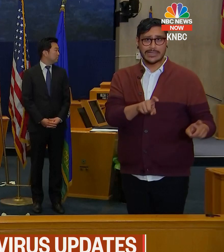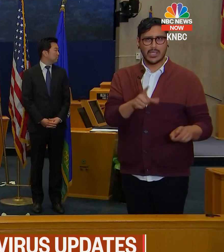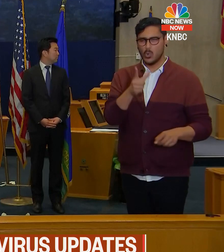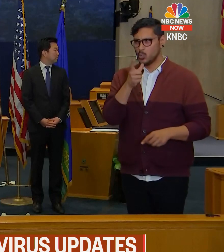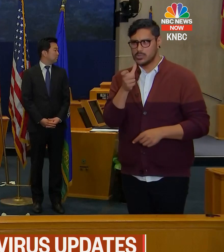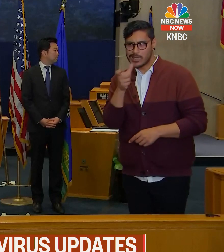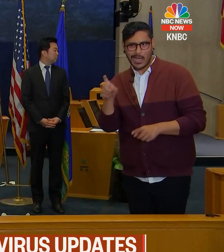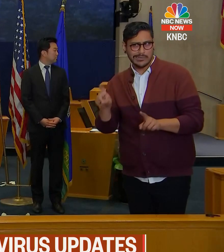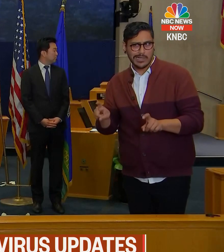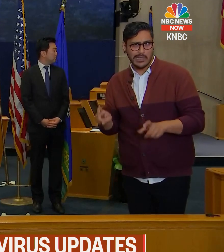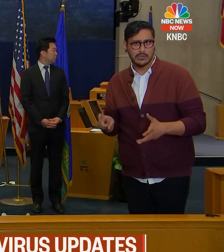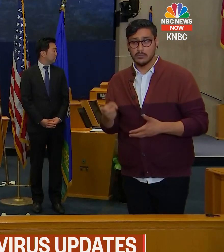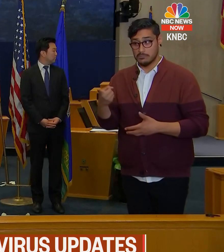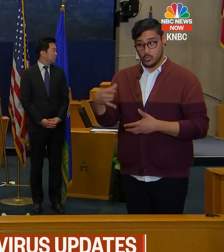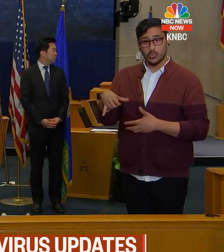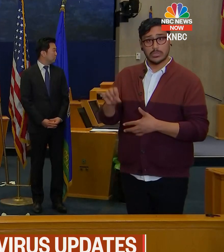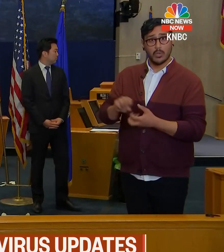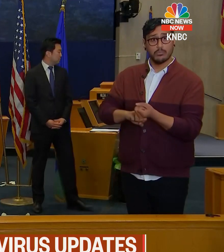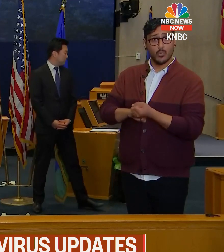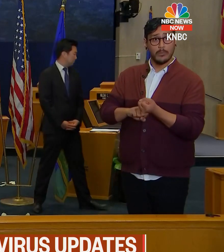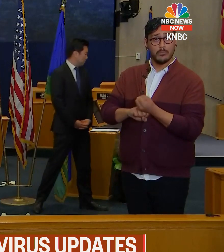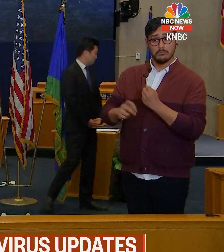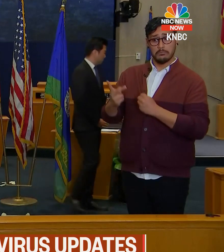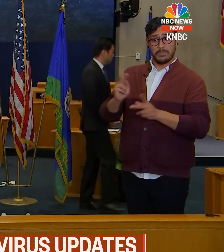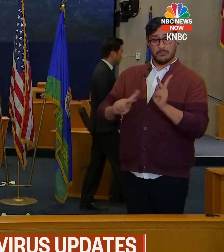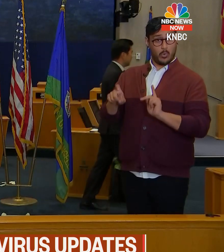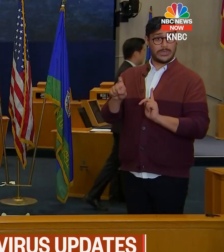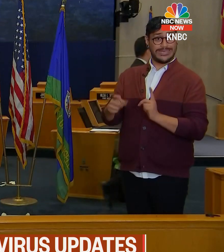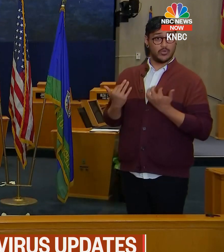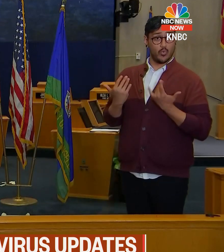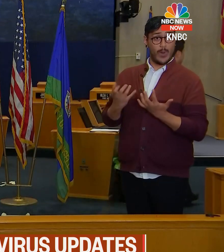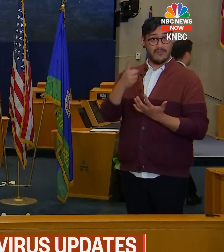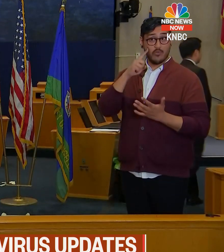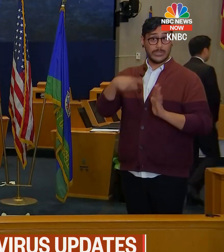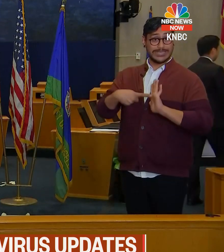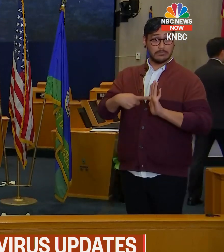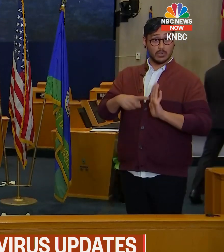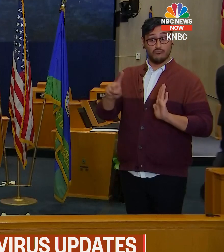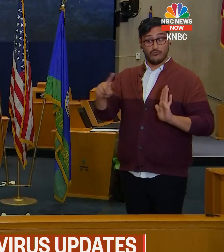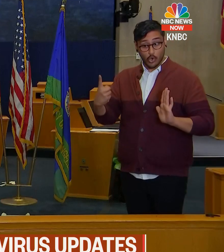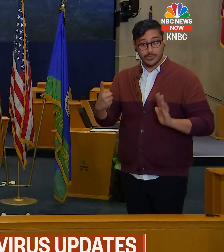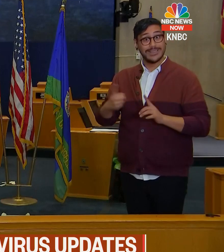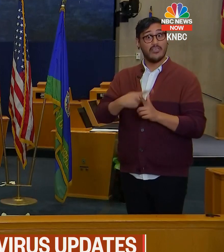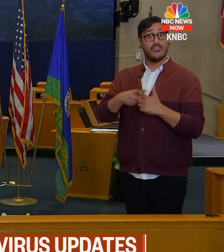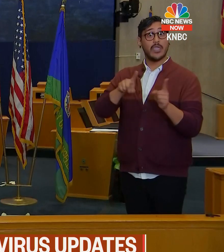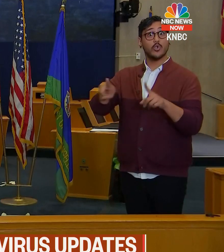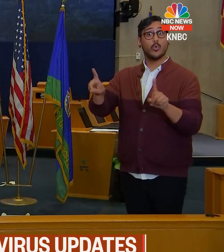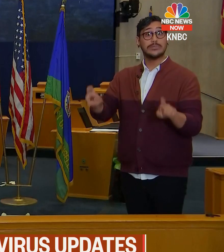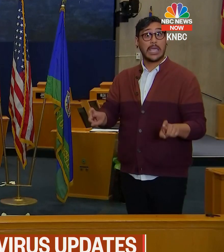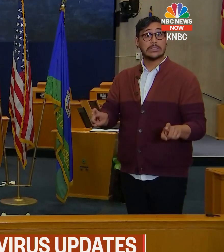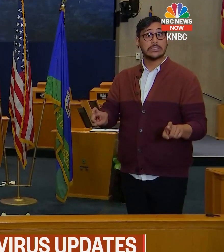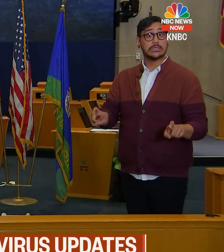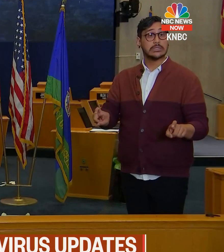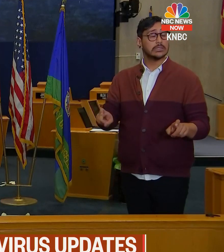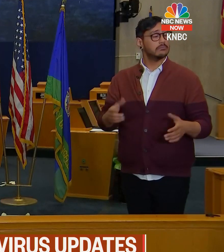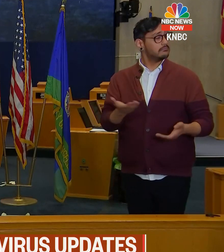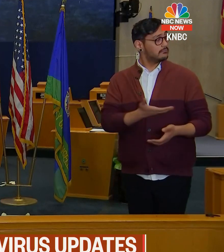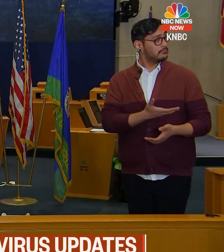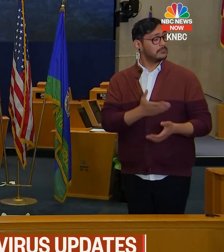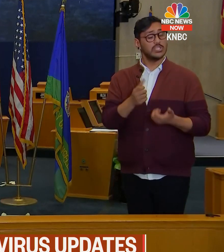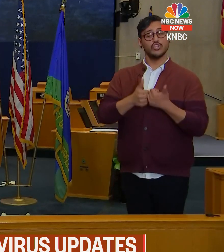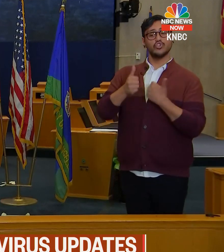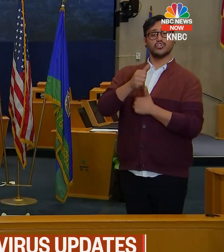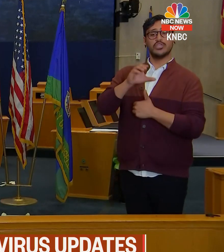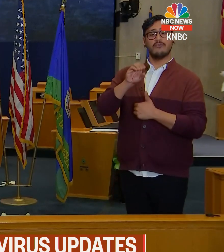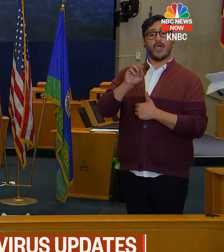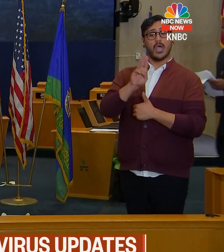are you still promoting that people need to wait for symptoms to surface before they get tested? Chief Osby, would you like to answer the first